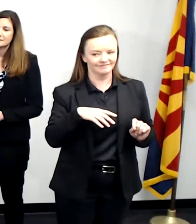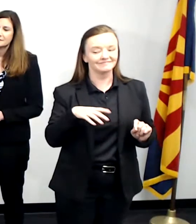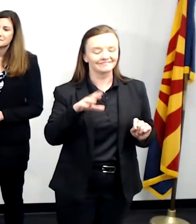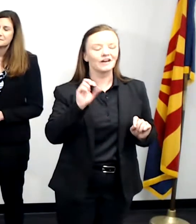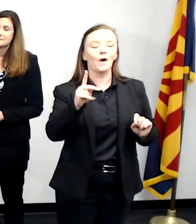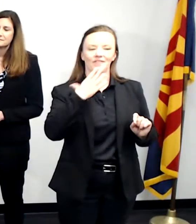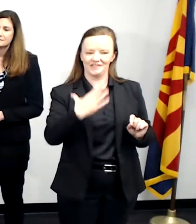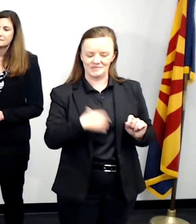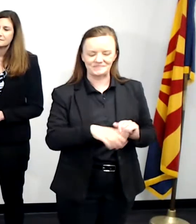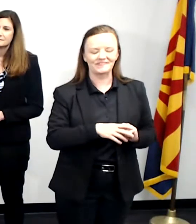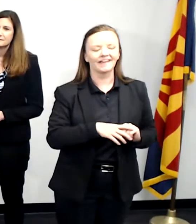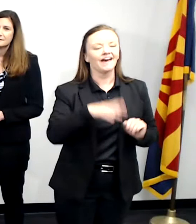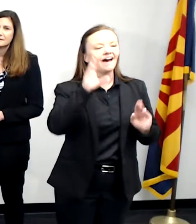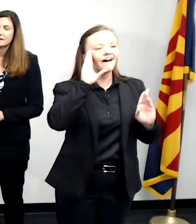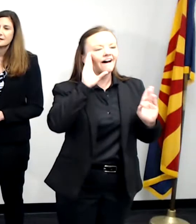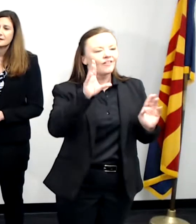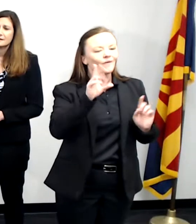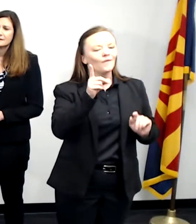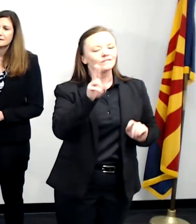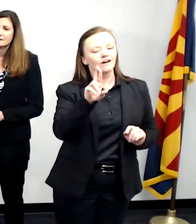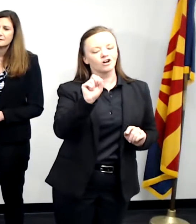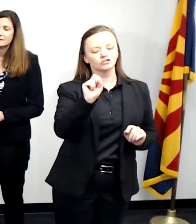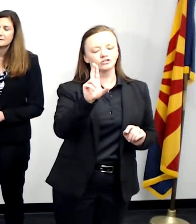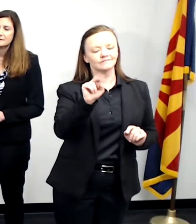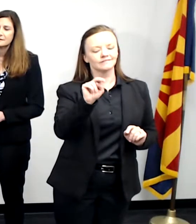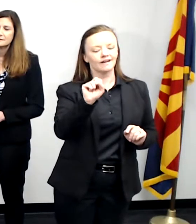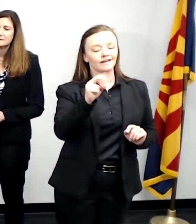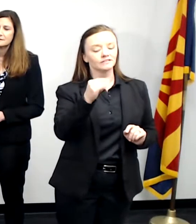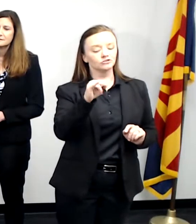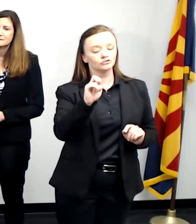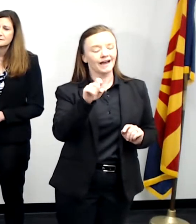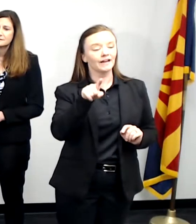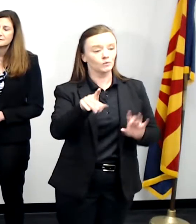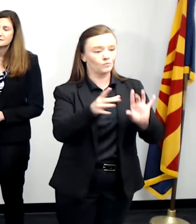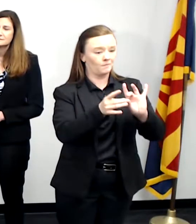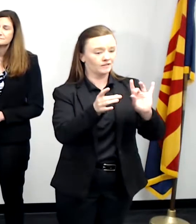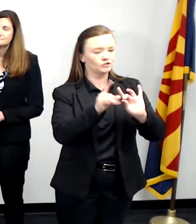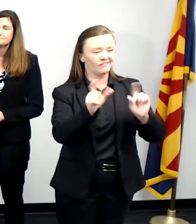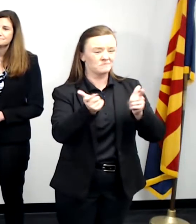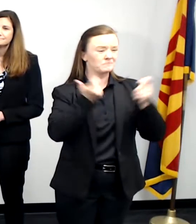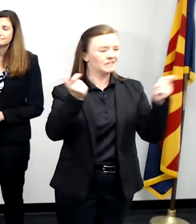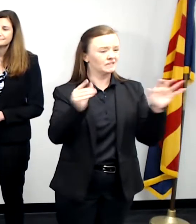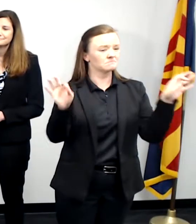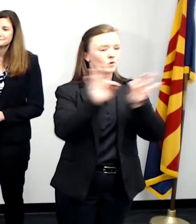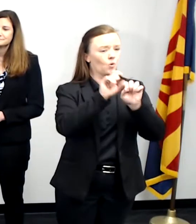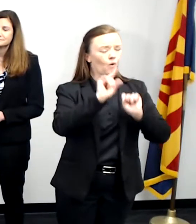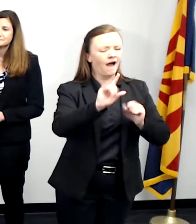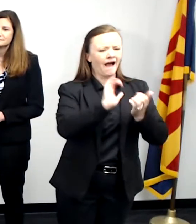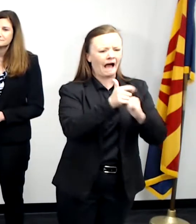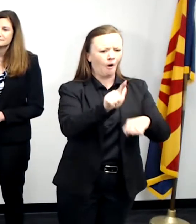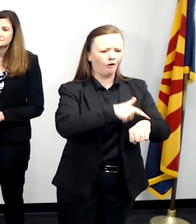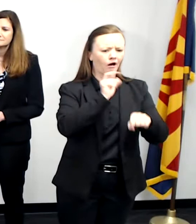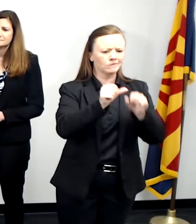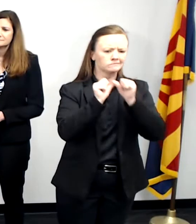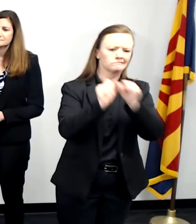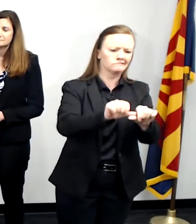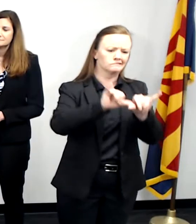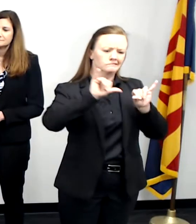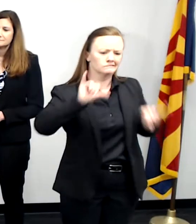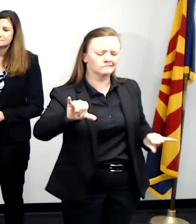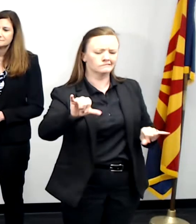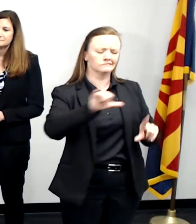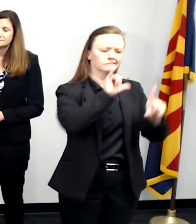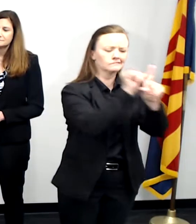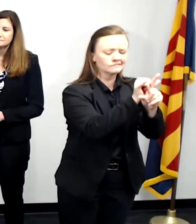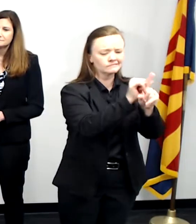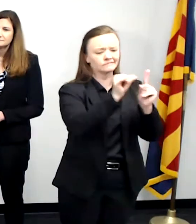Oh, thank you. Dr. Sunenshine, you mentioned the big question is how long do we have to maintain this level of social distancing? Of course, if you